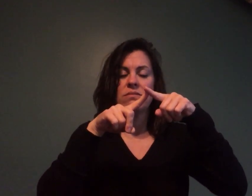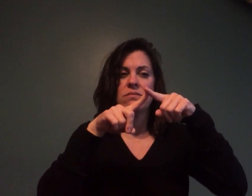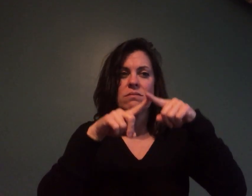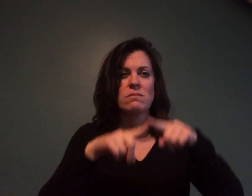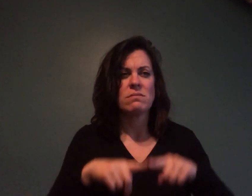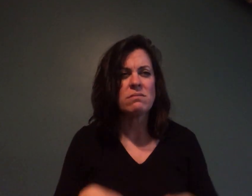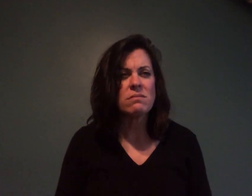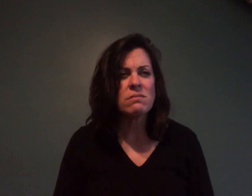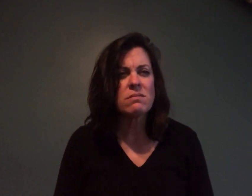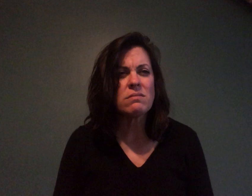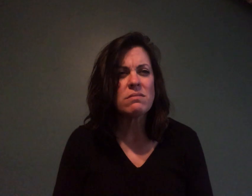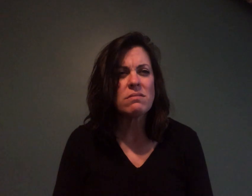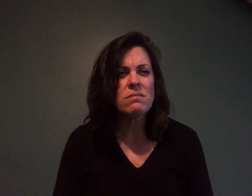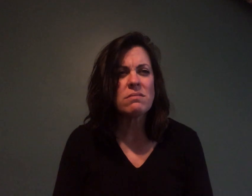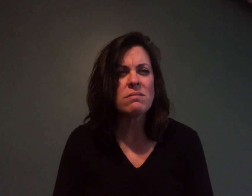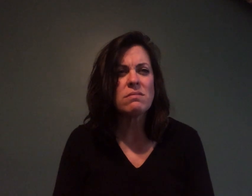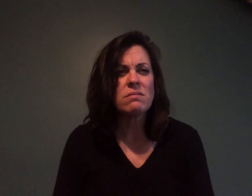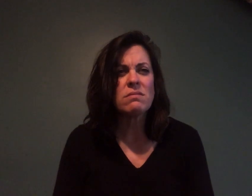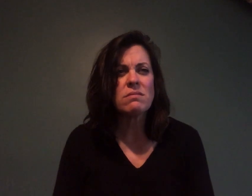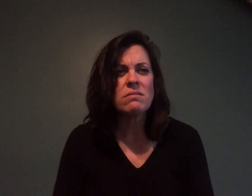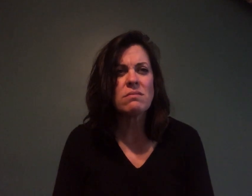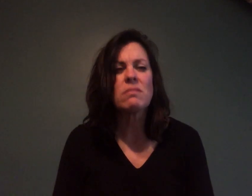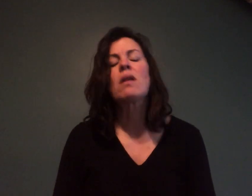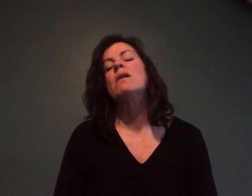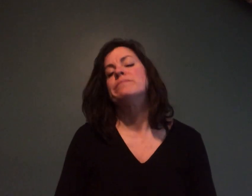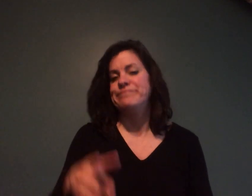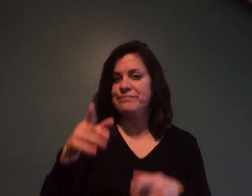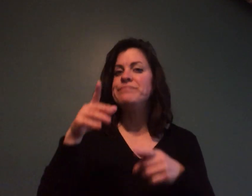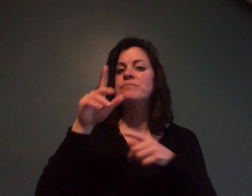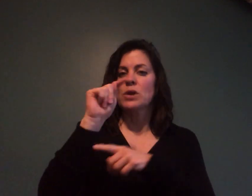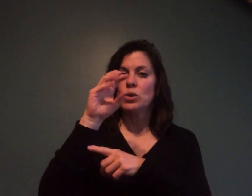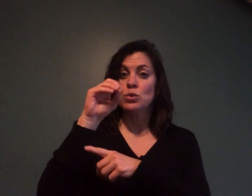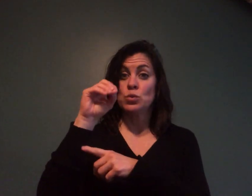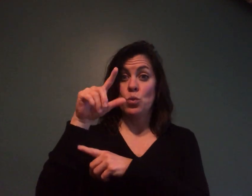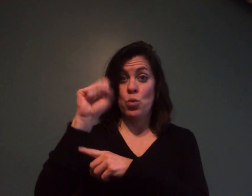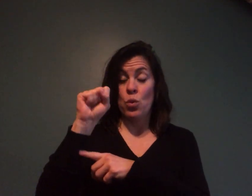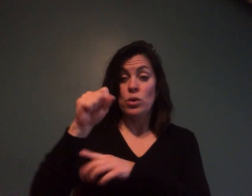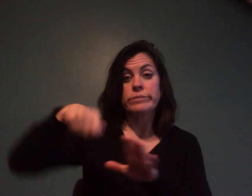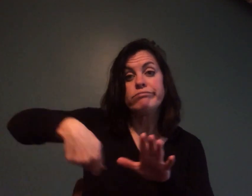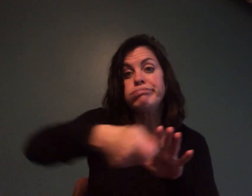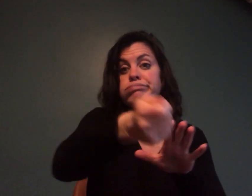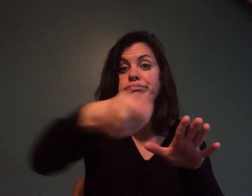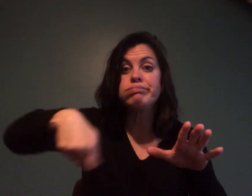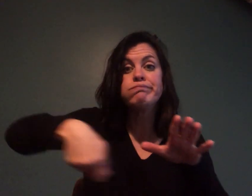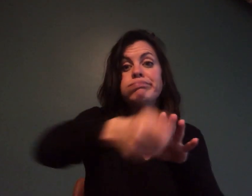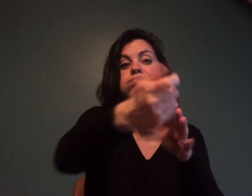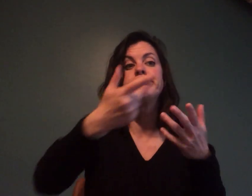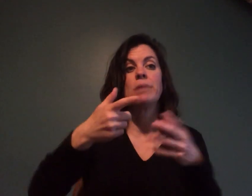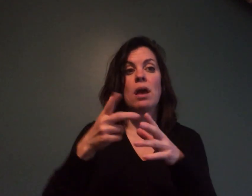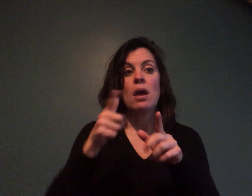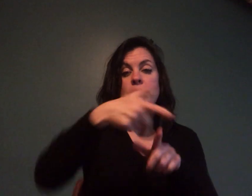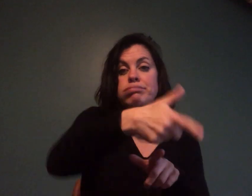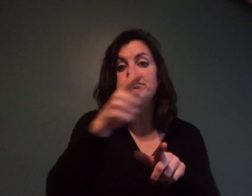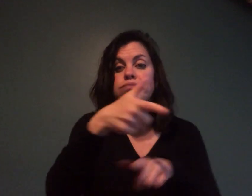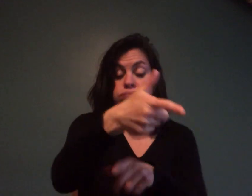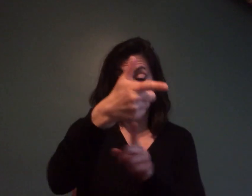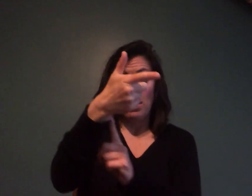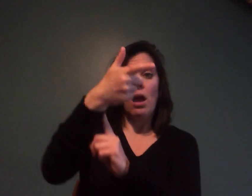time to time, they dry rot and they start to fall apart. So if this starts to fall apart, you want to make sure that your